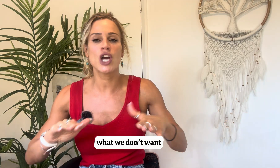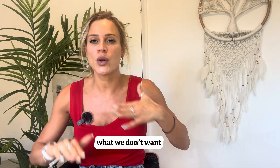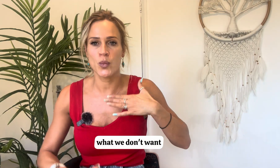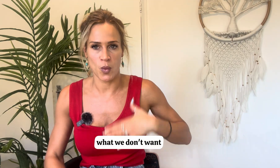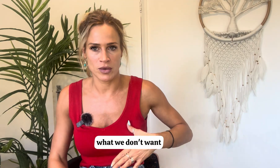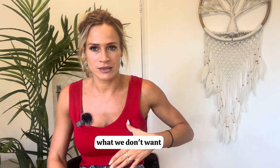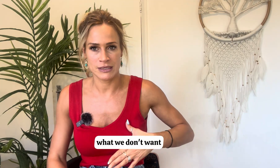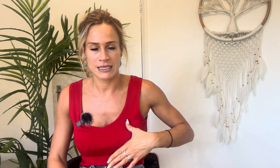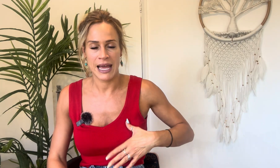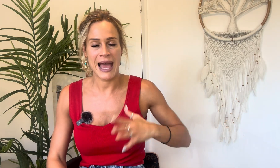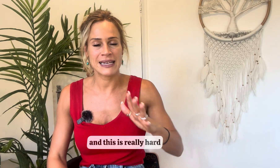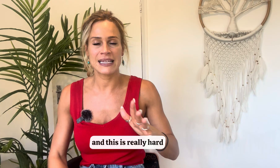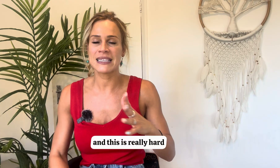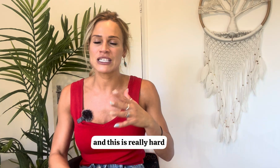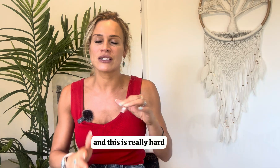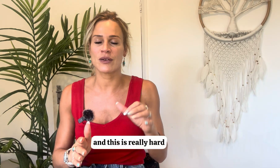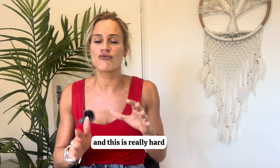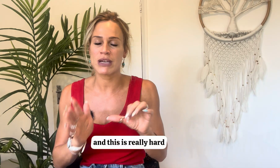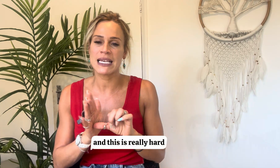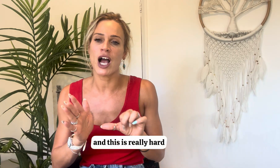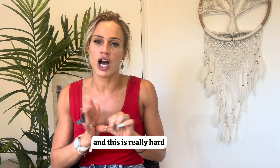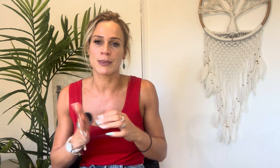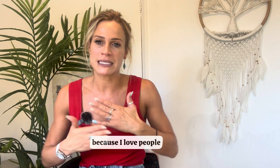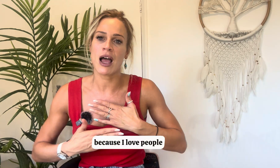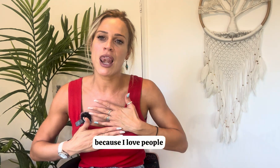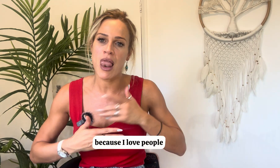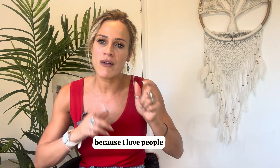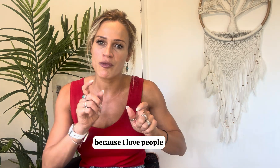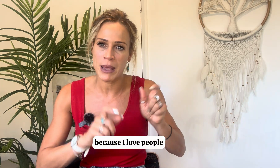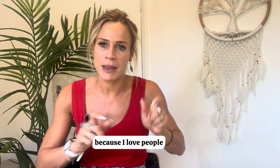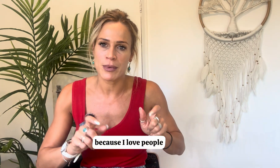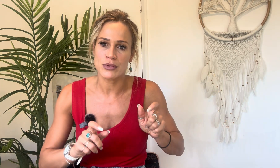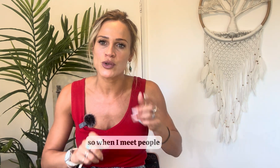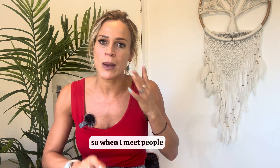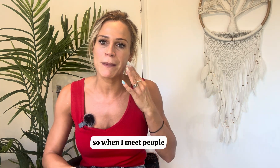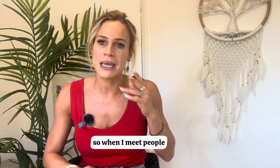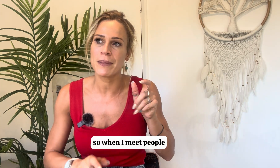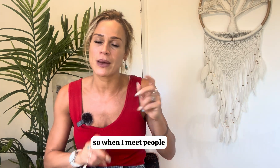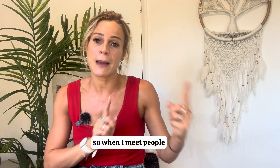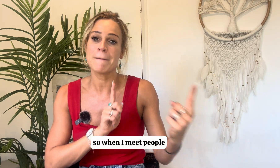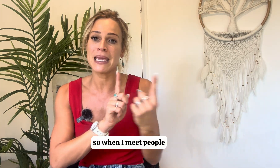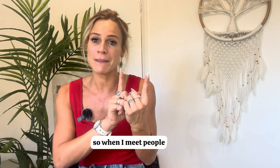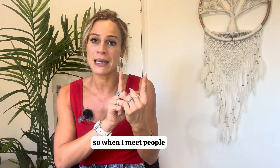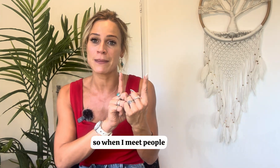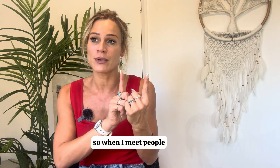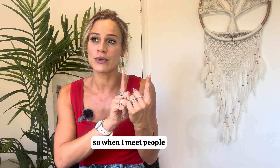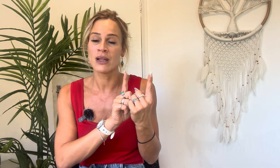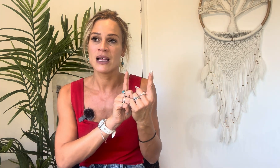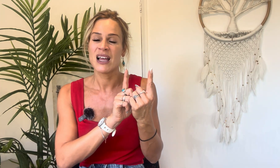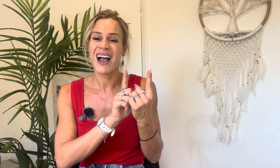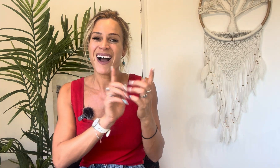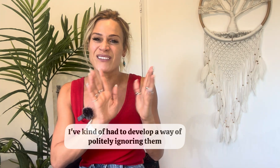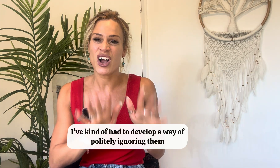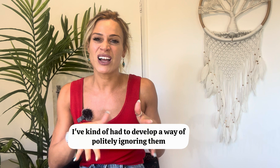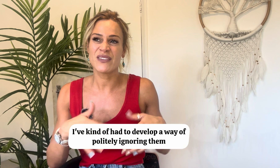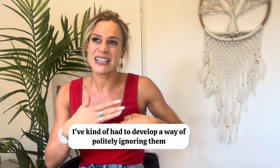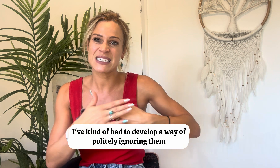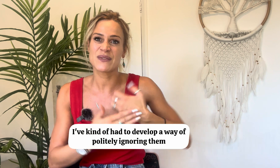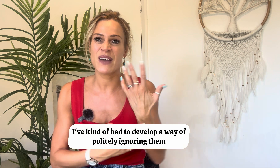don't want, and this is really hard because I love people. So when I meet people, I've kind of had to develop